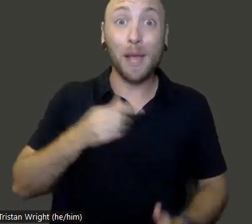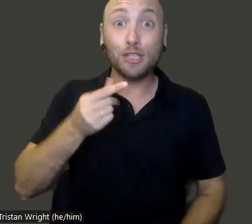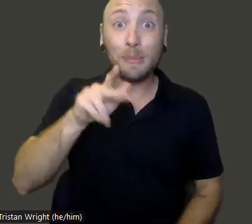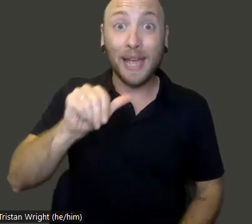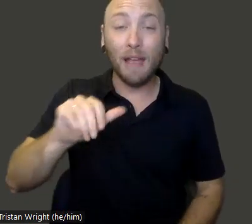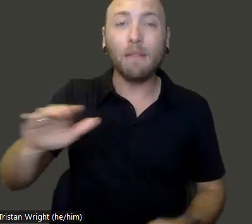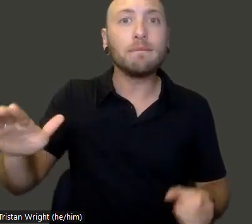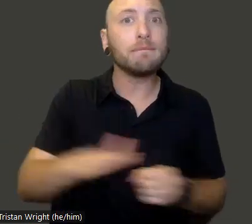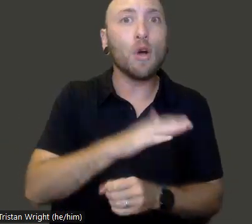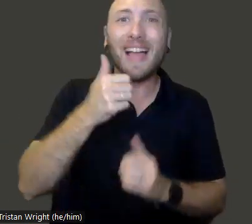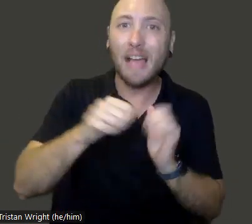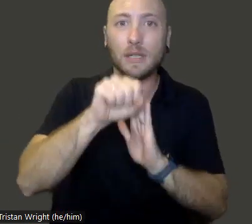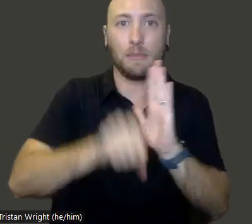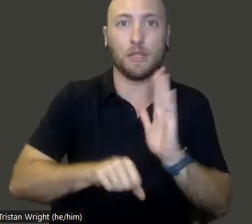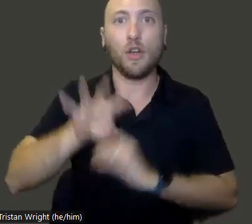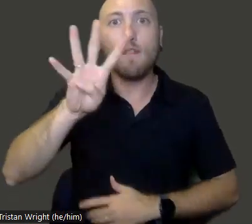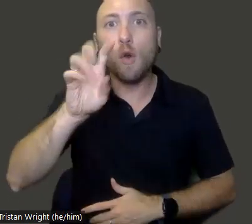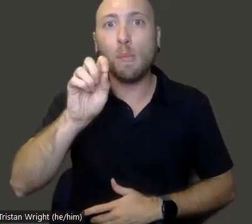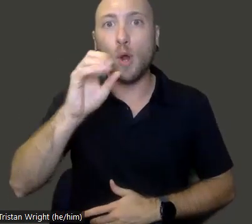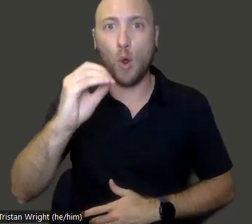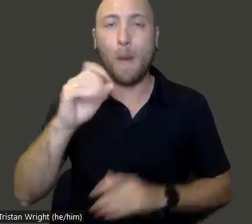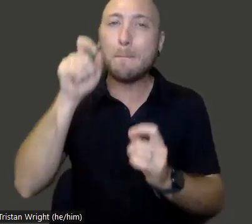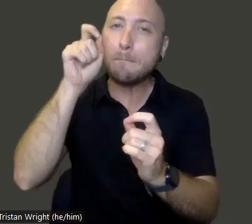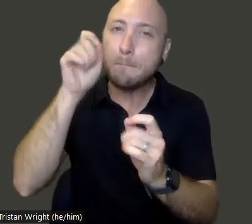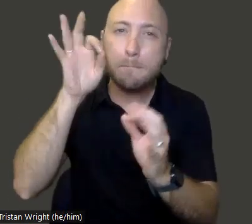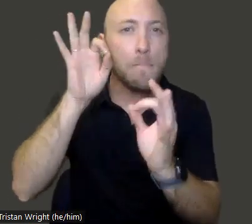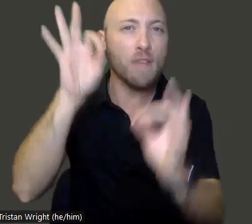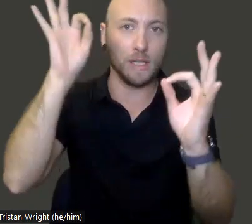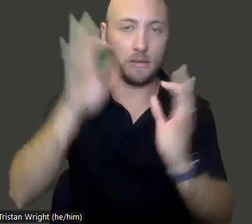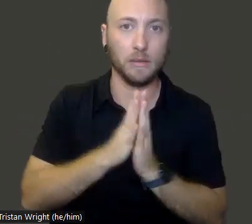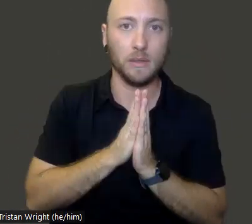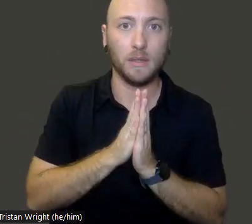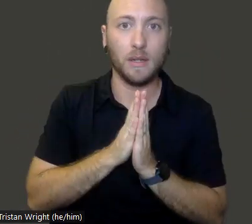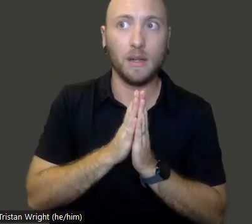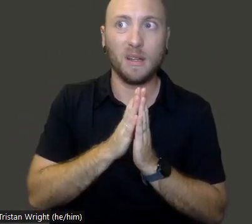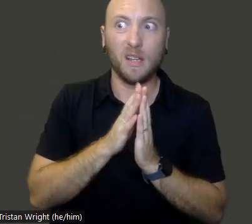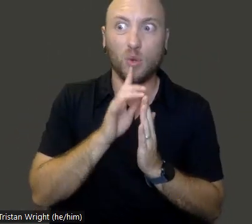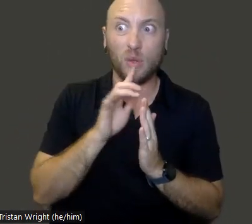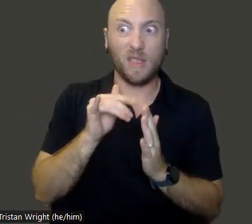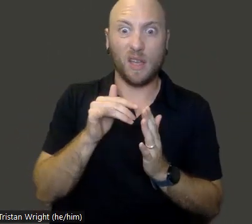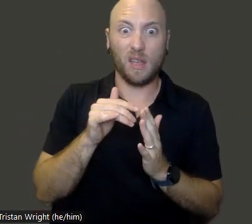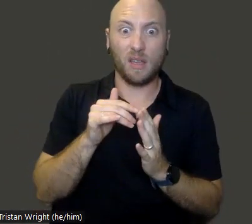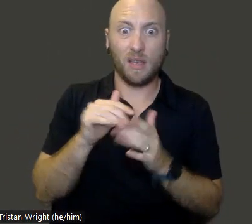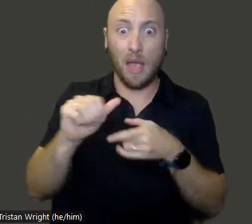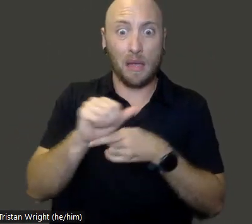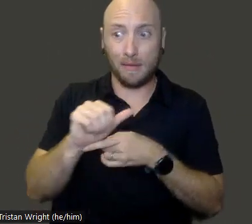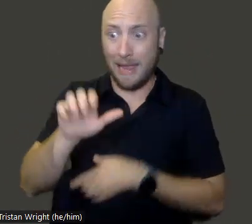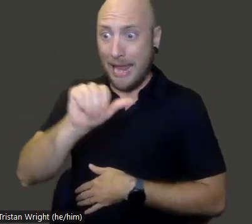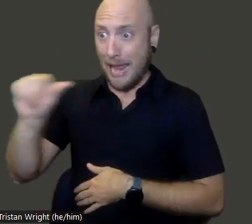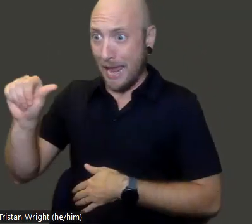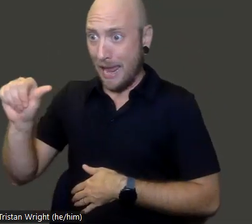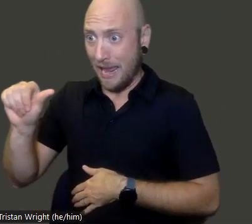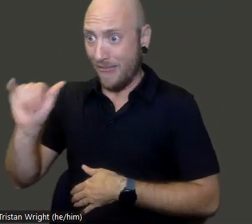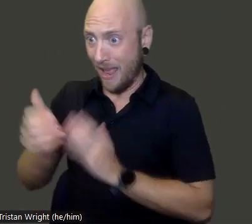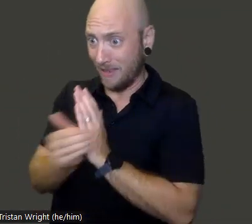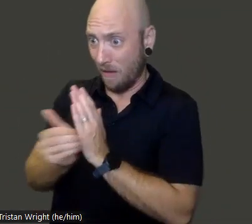through. And and it was just by practicing what I had learned here, right? And then I started,